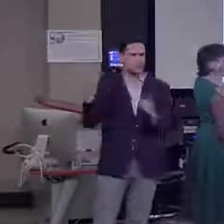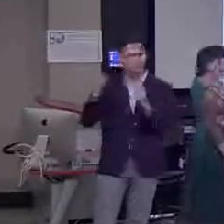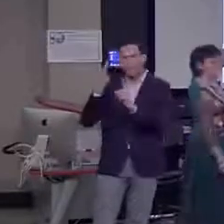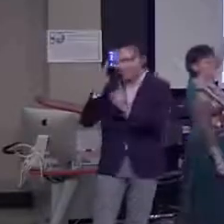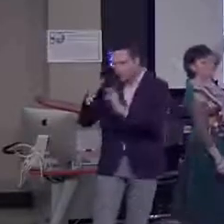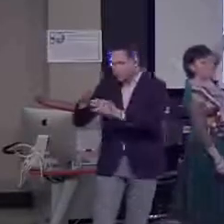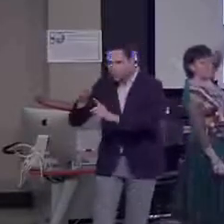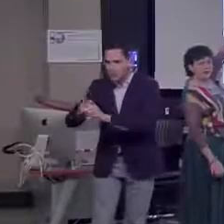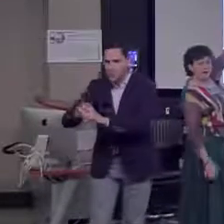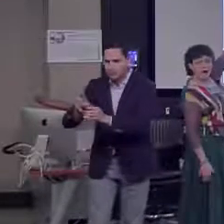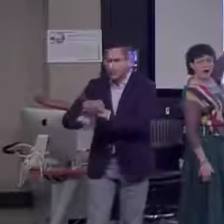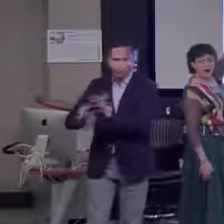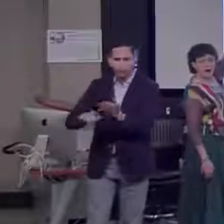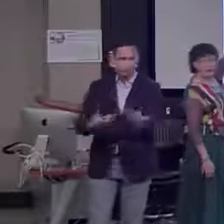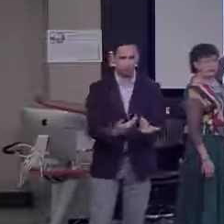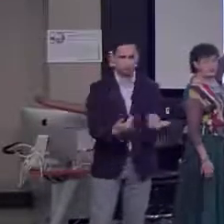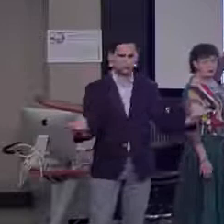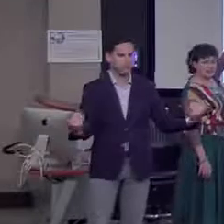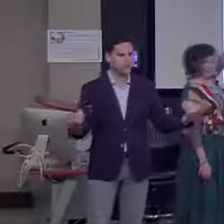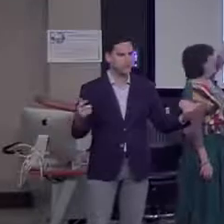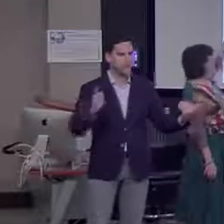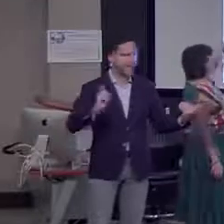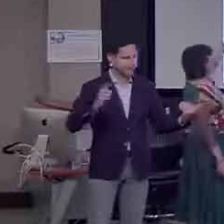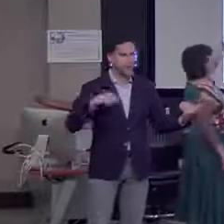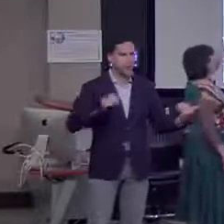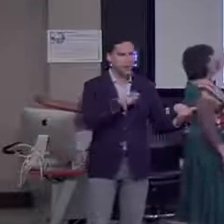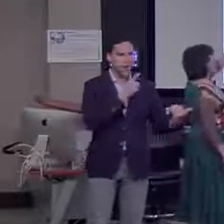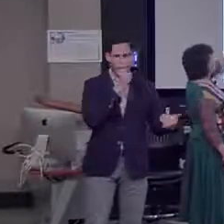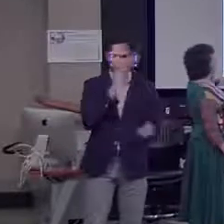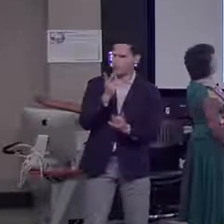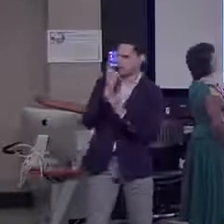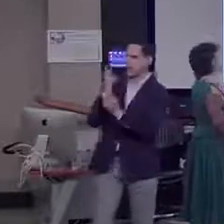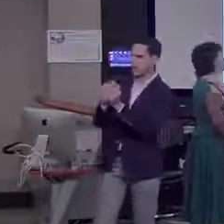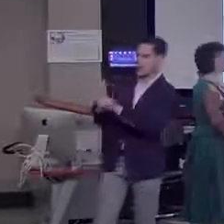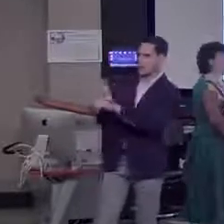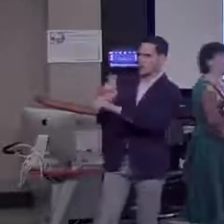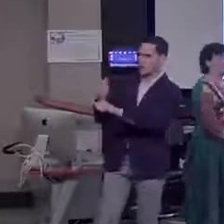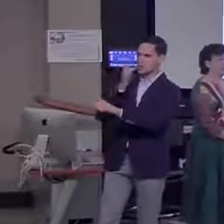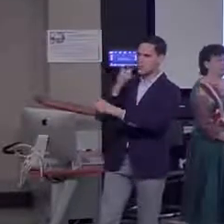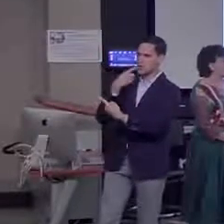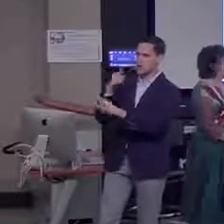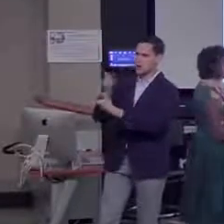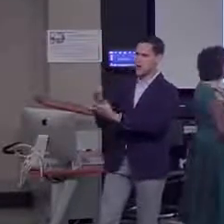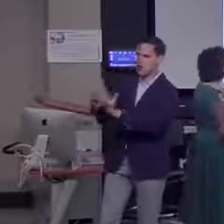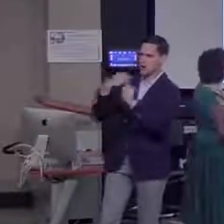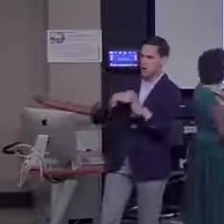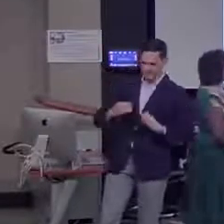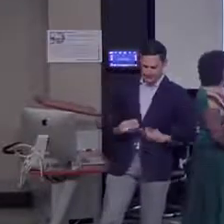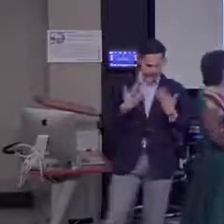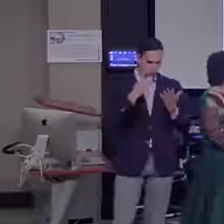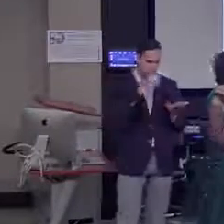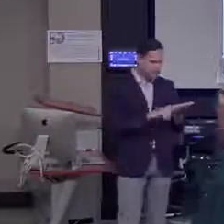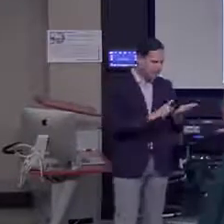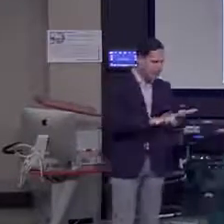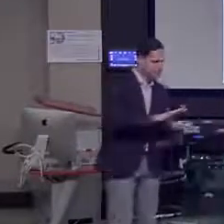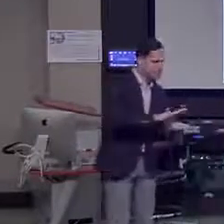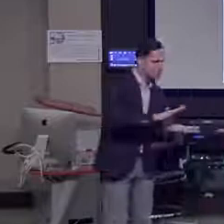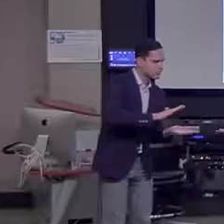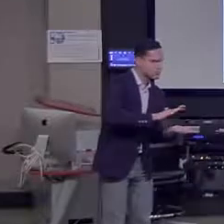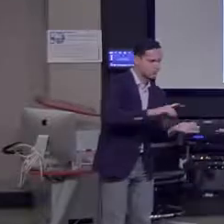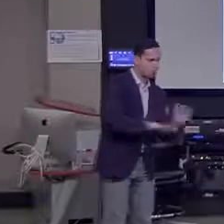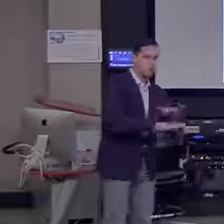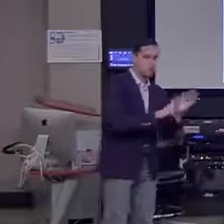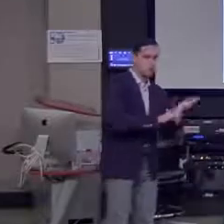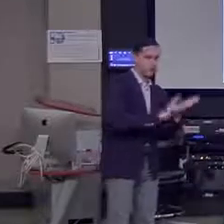that use-inspired science, as in the science of learning, will help us move